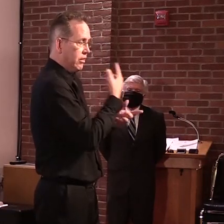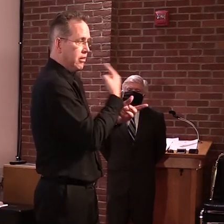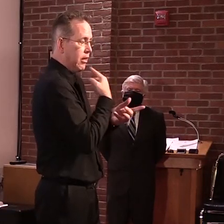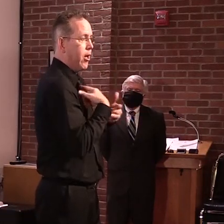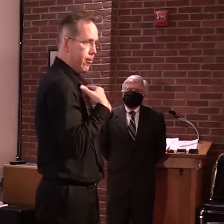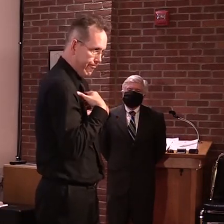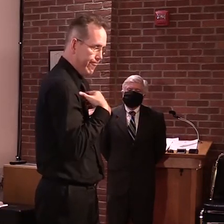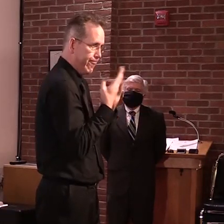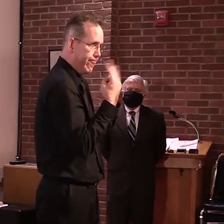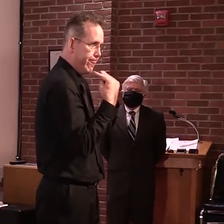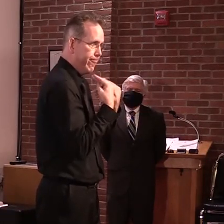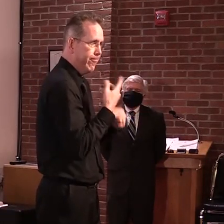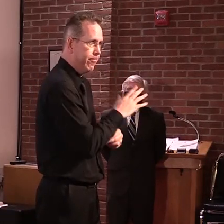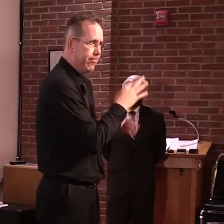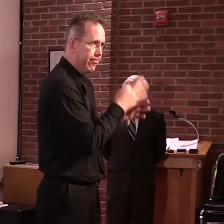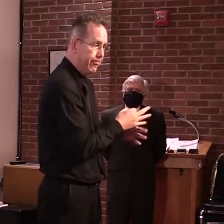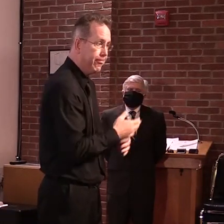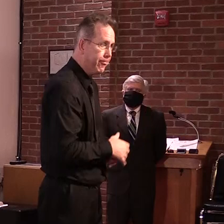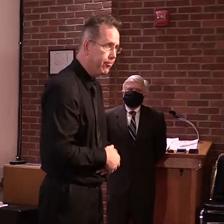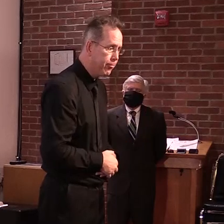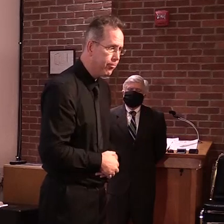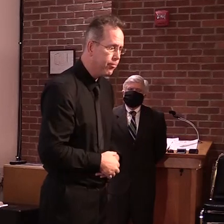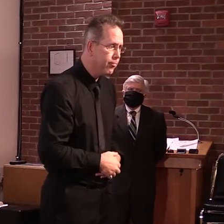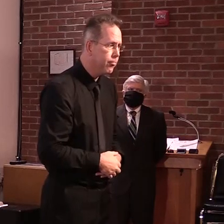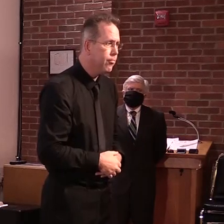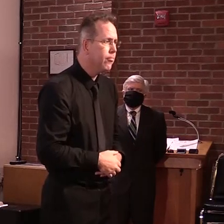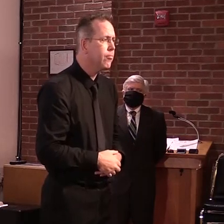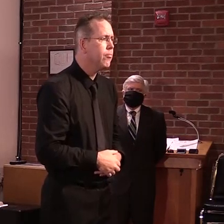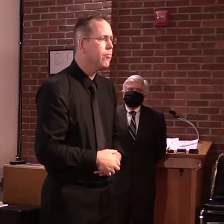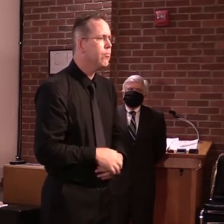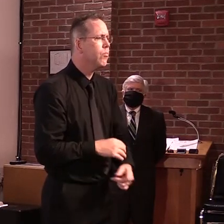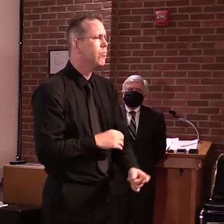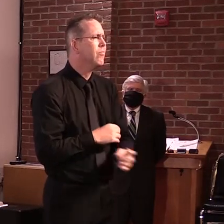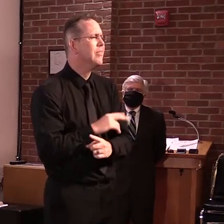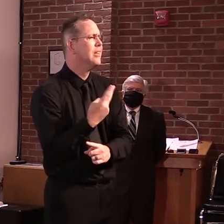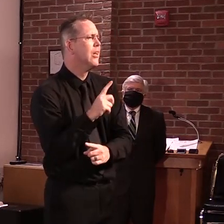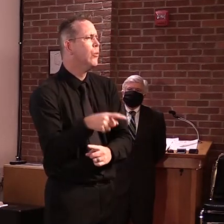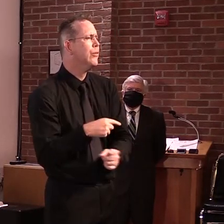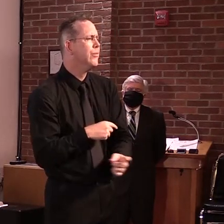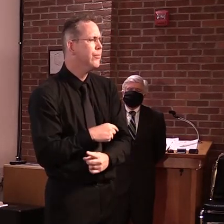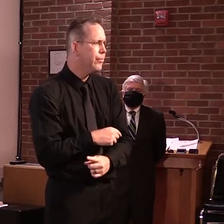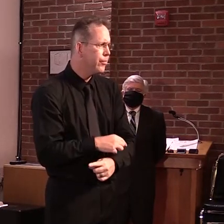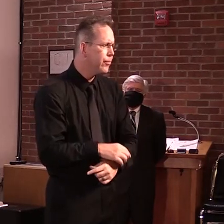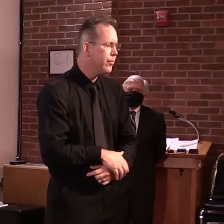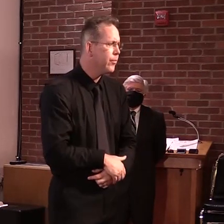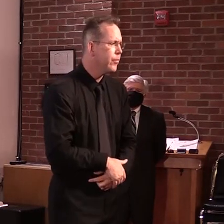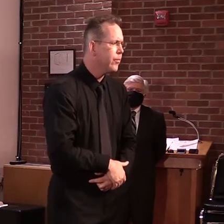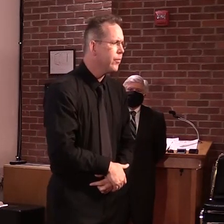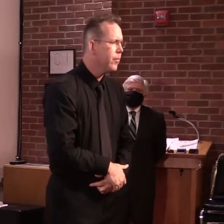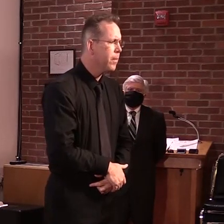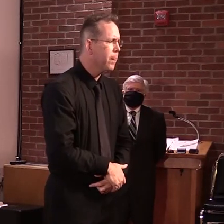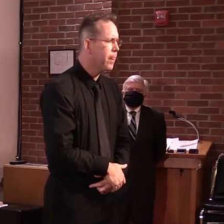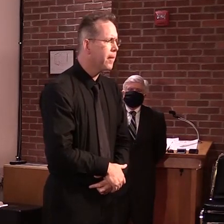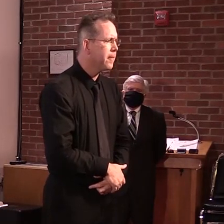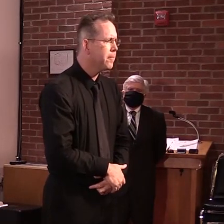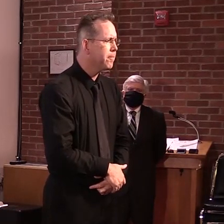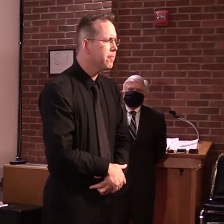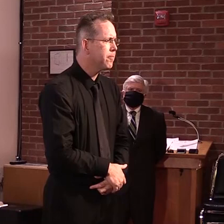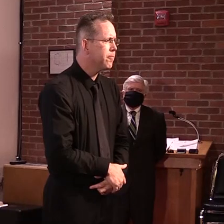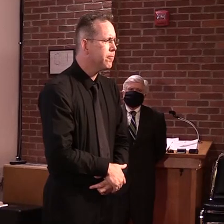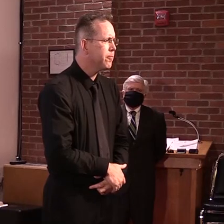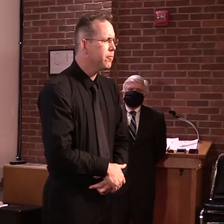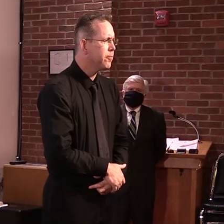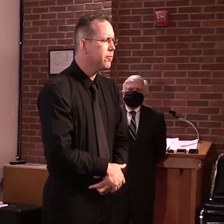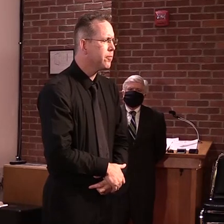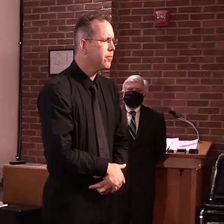Okay. And then quick follow-up on the data you guys shared earlier. I see that Chittenden County is about twice the